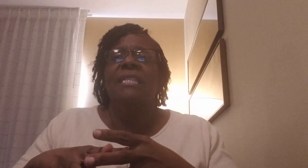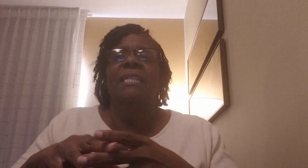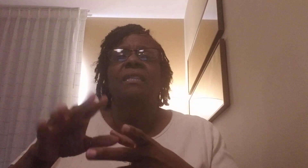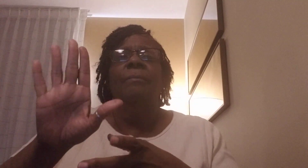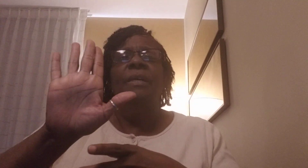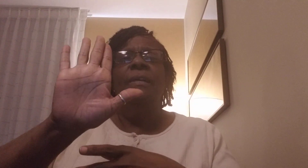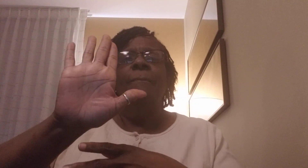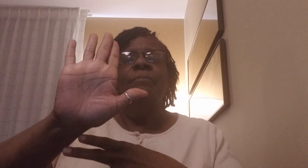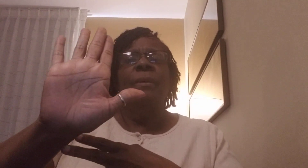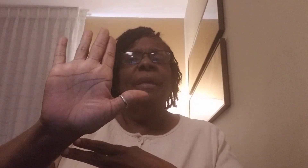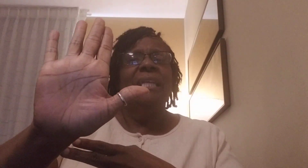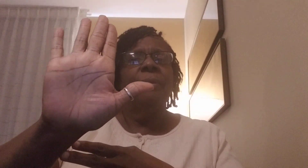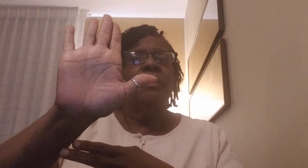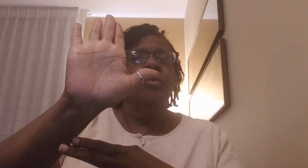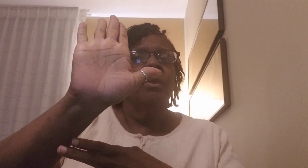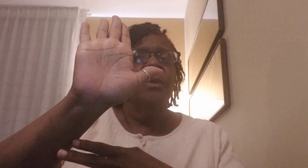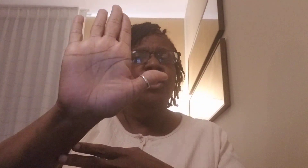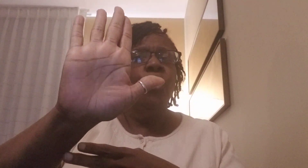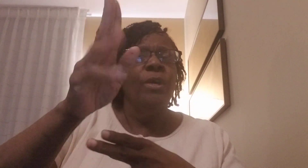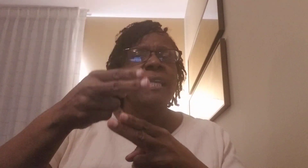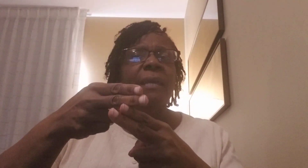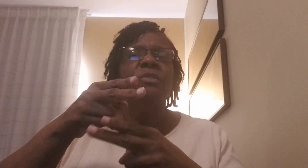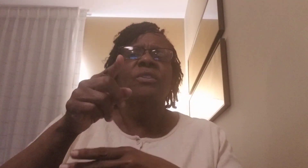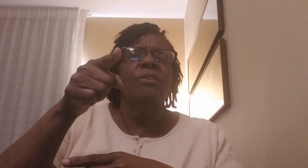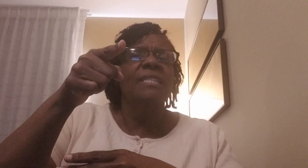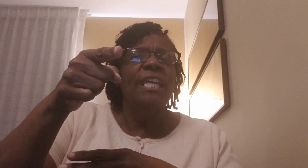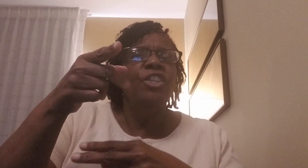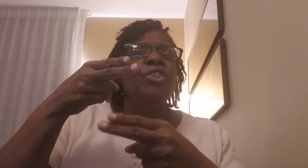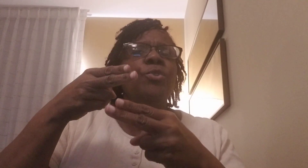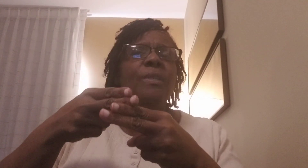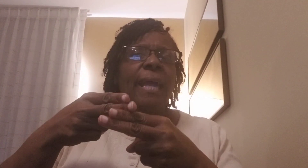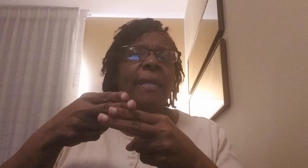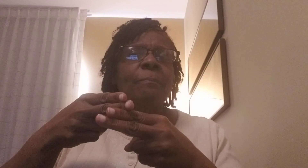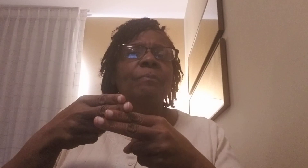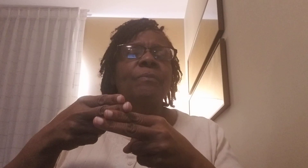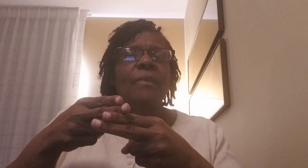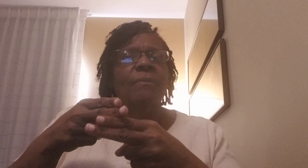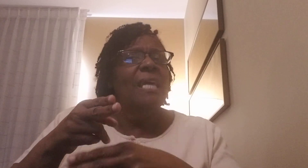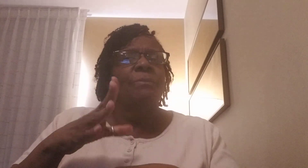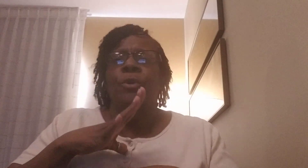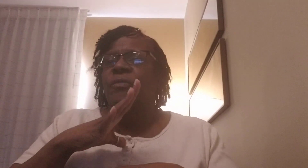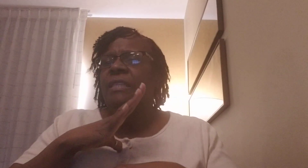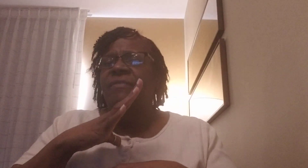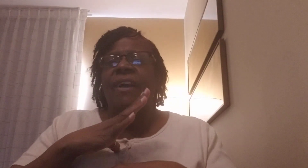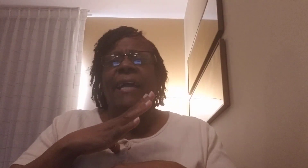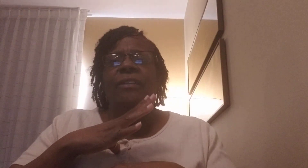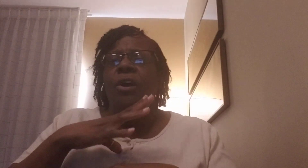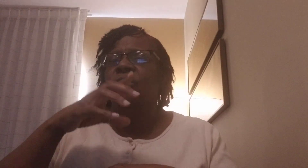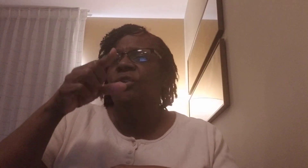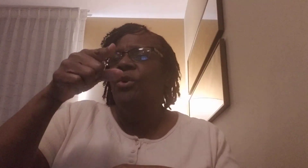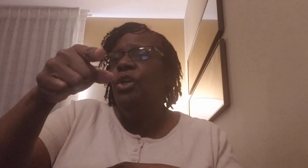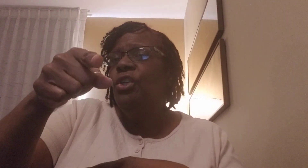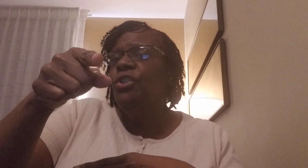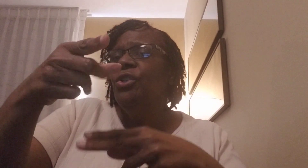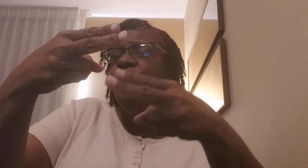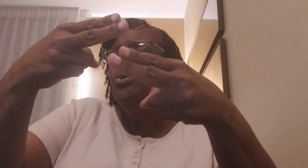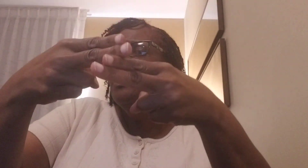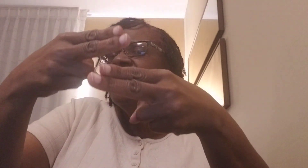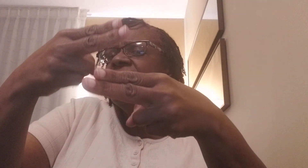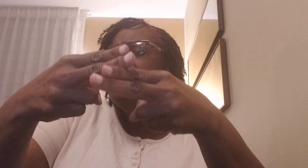end up, they may not be able to remember your name, so they'll say you name. That's perfectly fine also. You